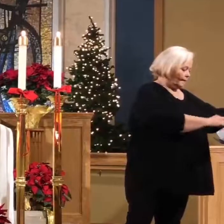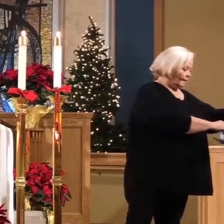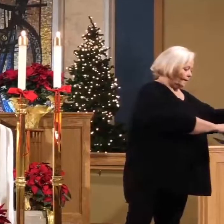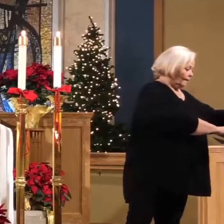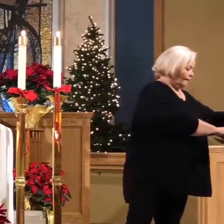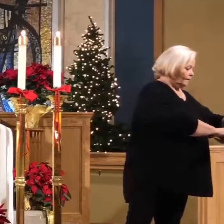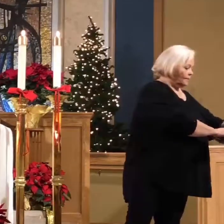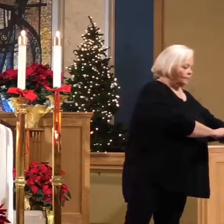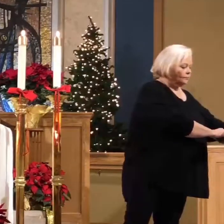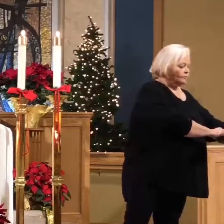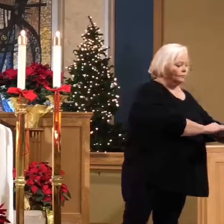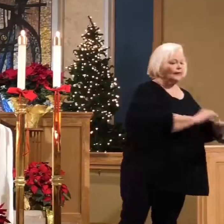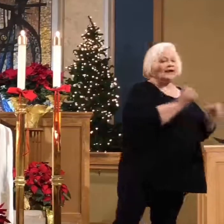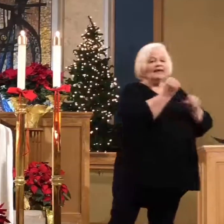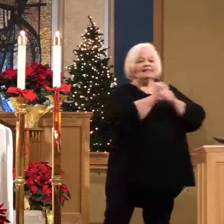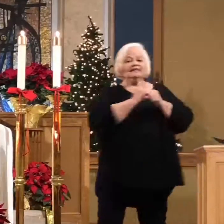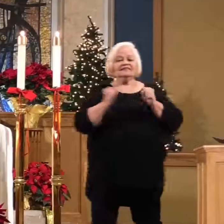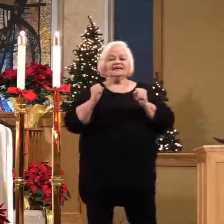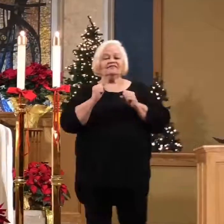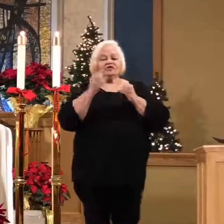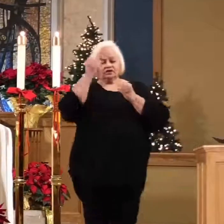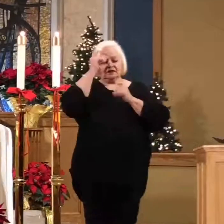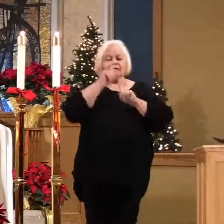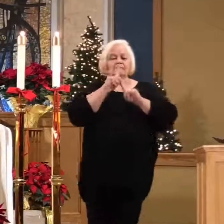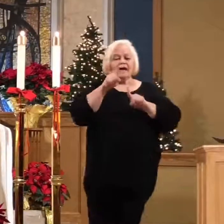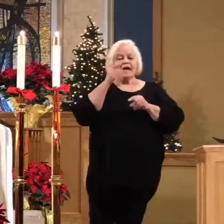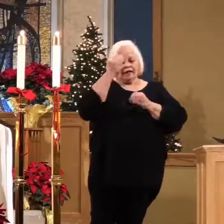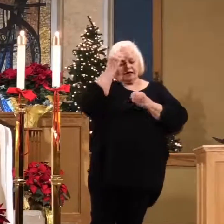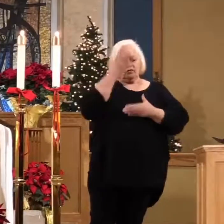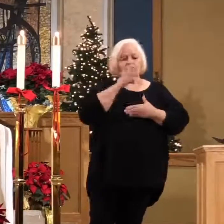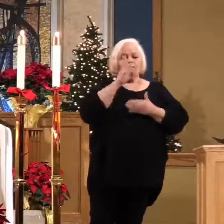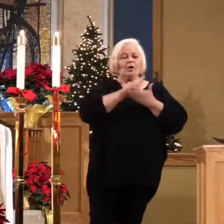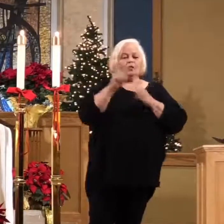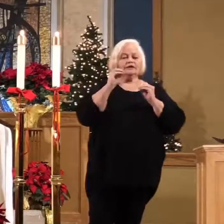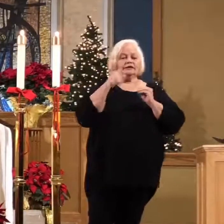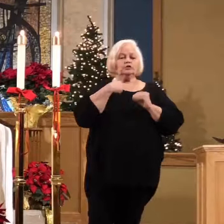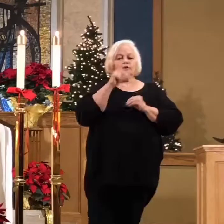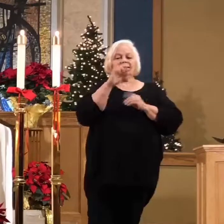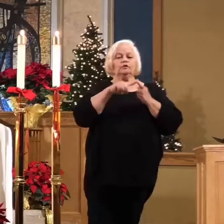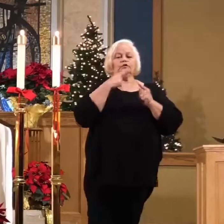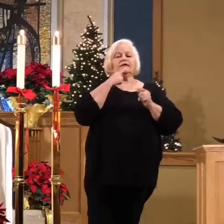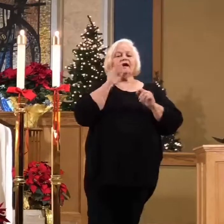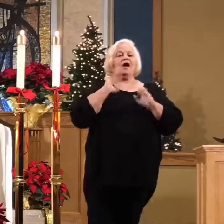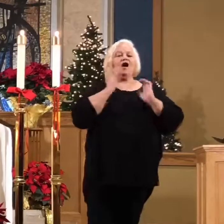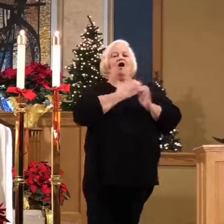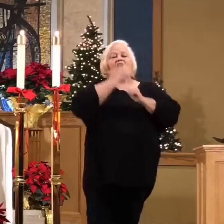At the Savior's command, informed by divine teaching, we dare to say, Our Father,